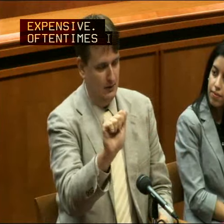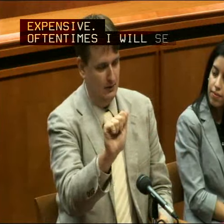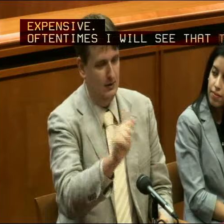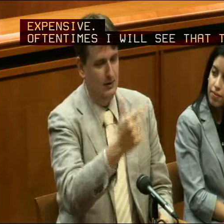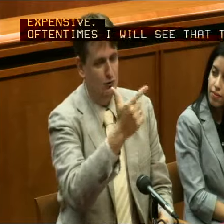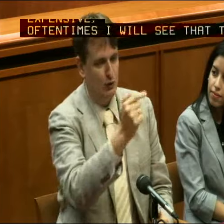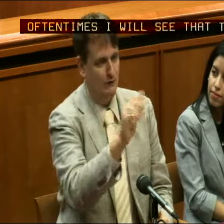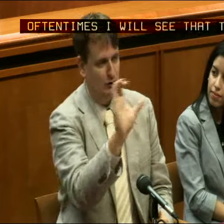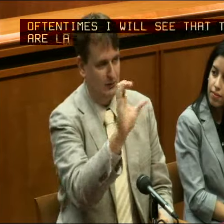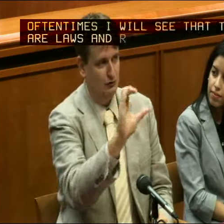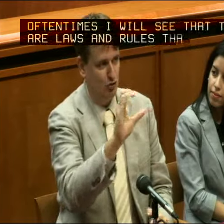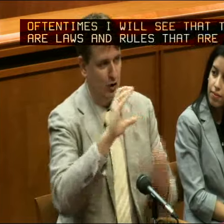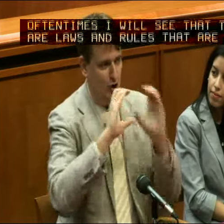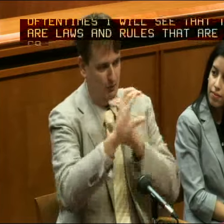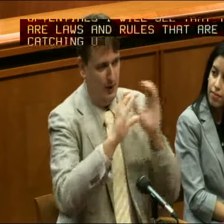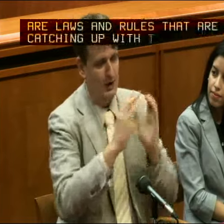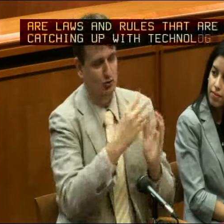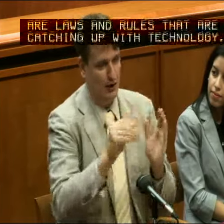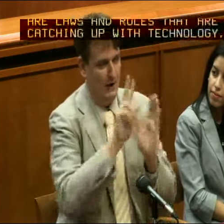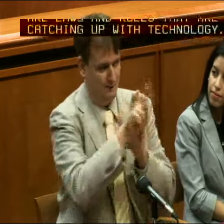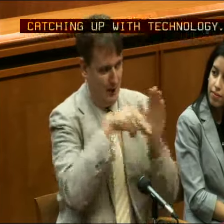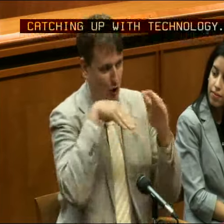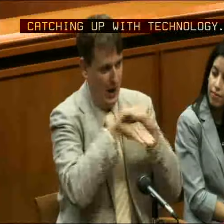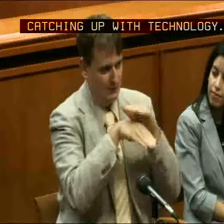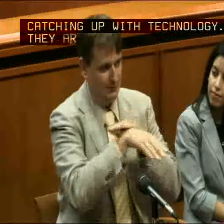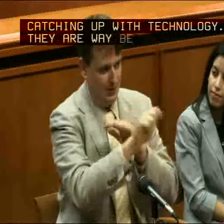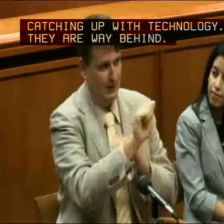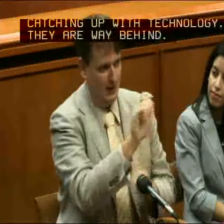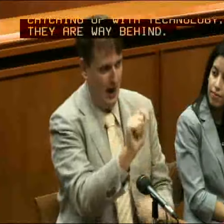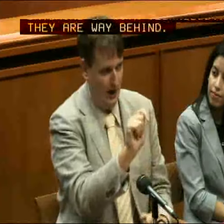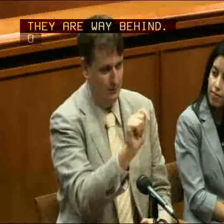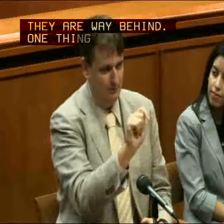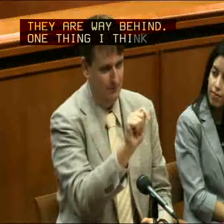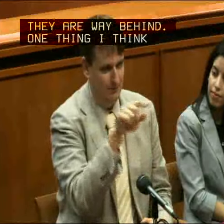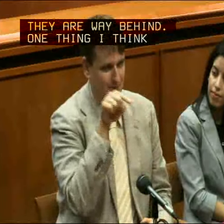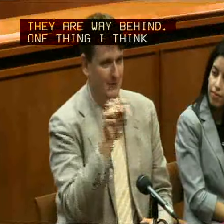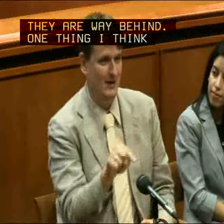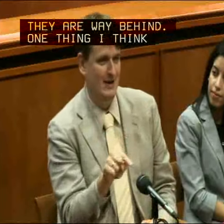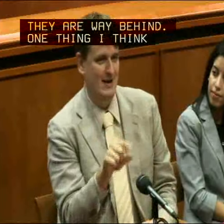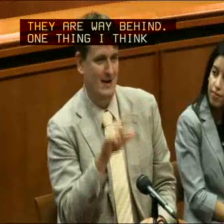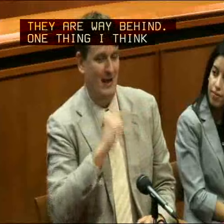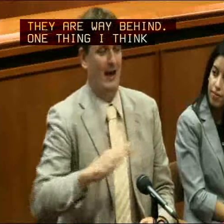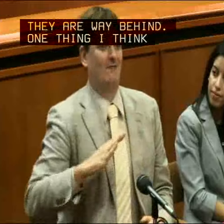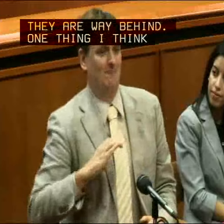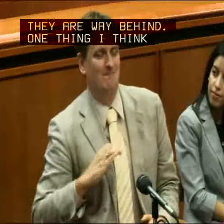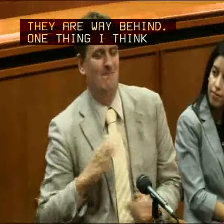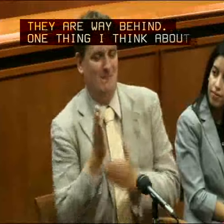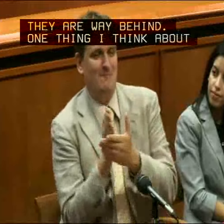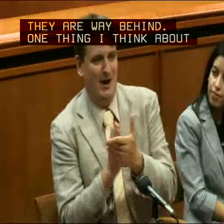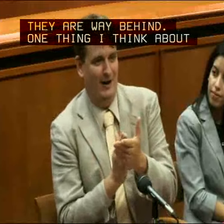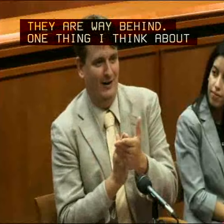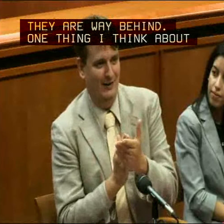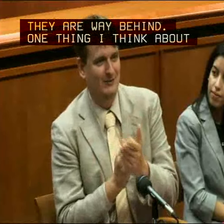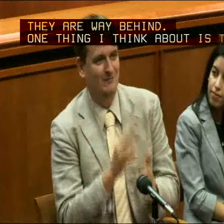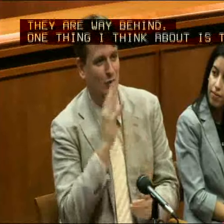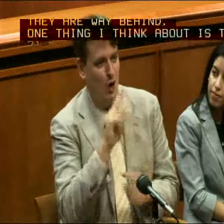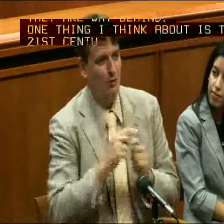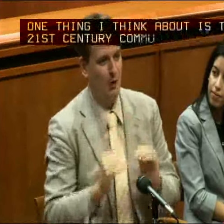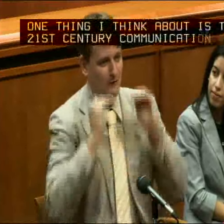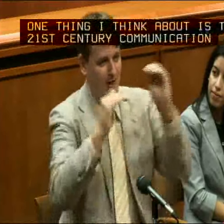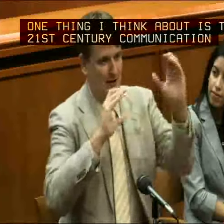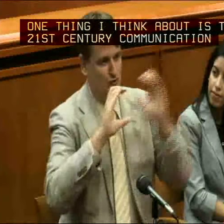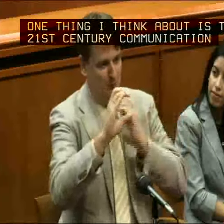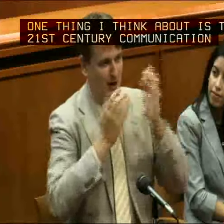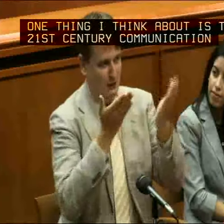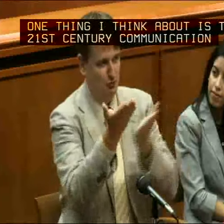One thing I think about is CVAA, the 21st Century Communication Act and Video Accessibility Act, in